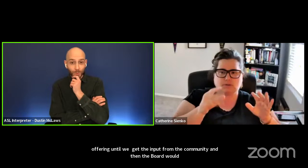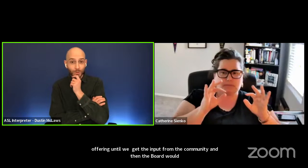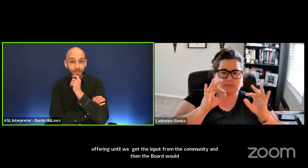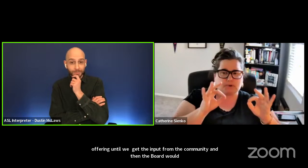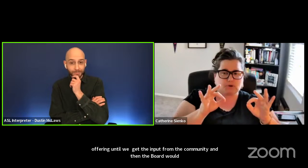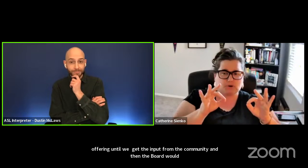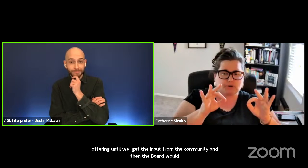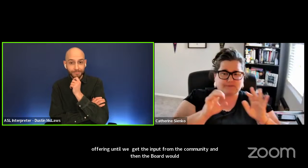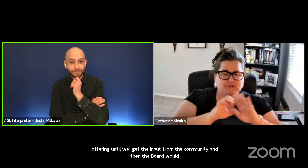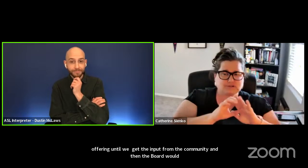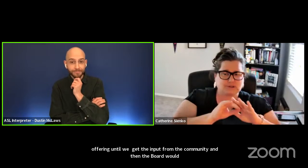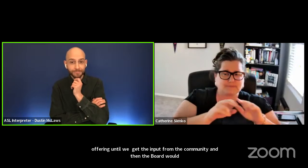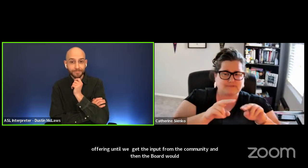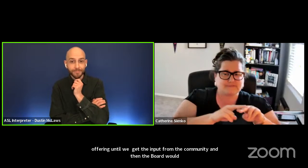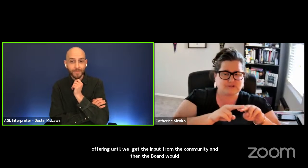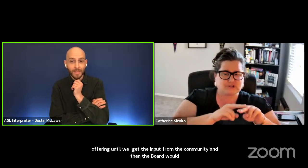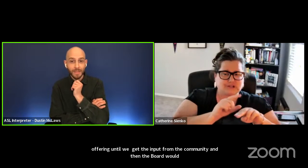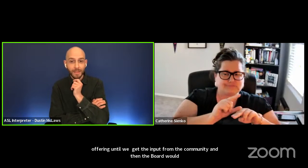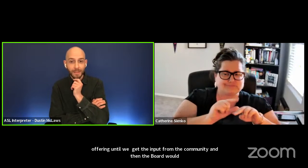Very good point.